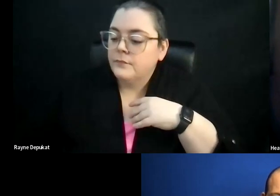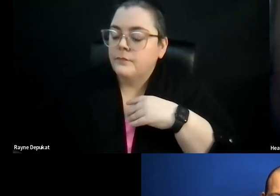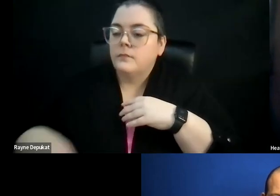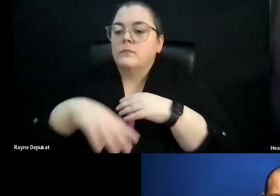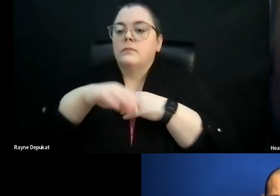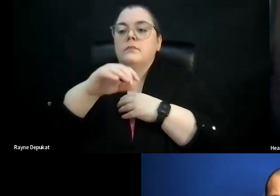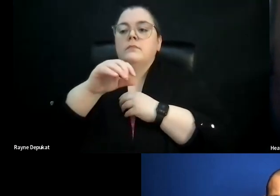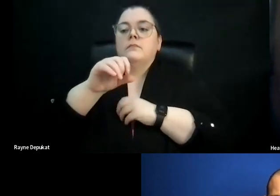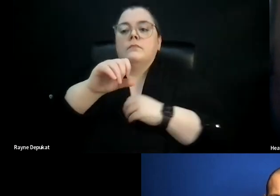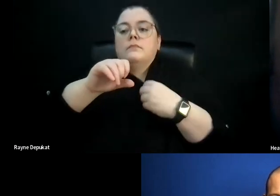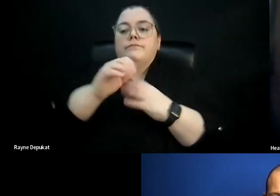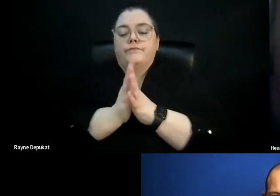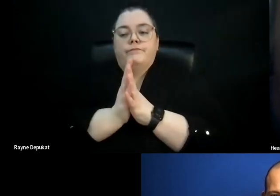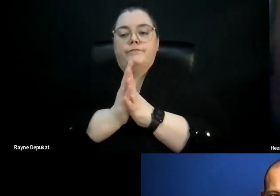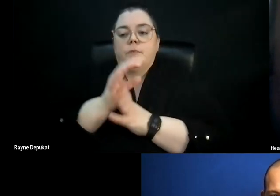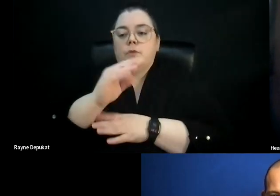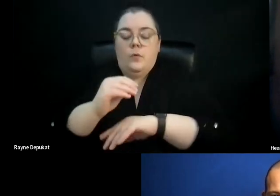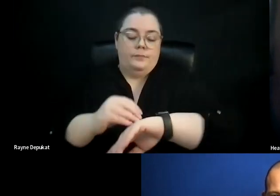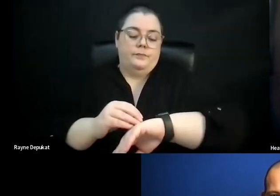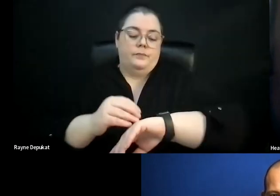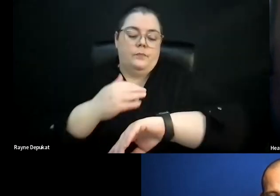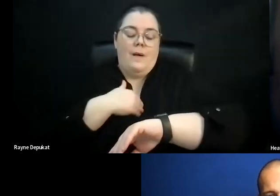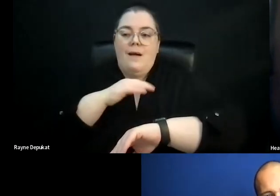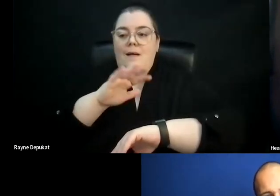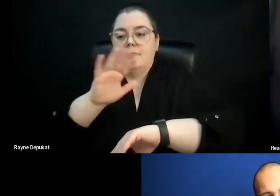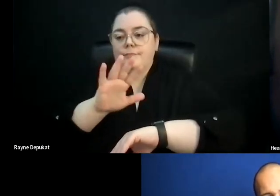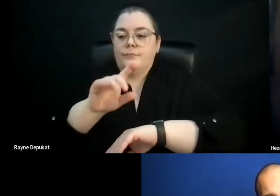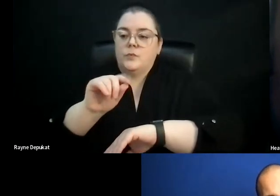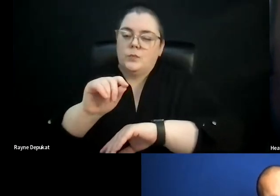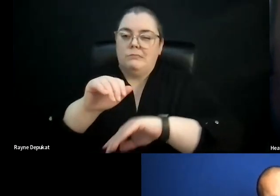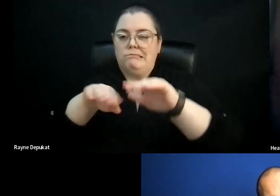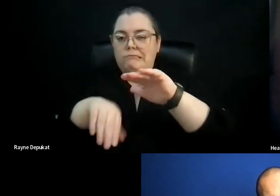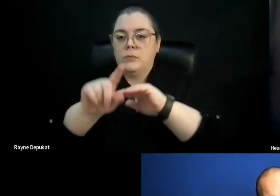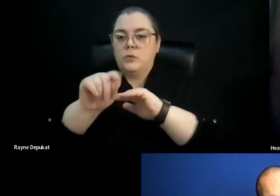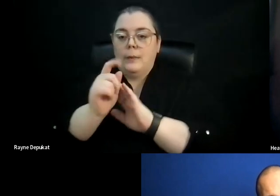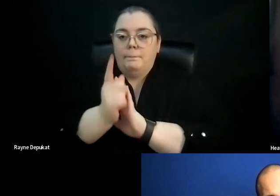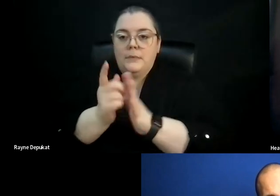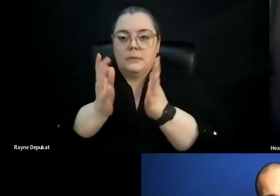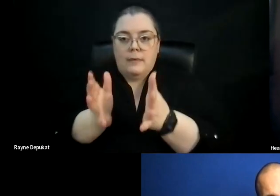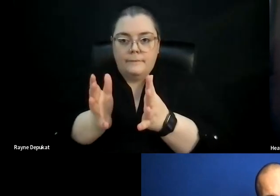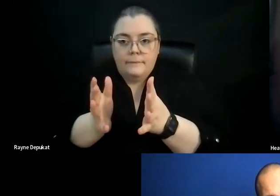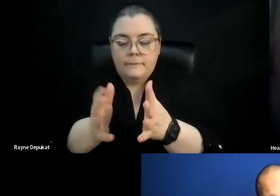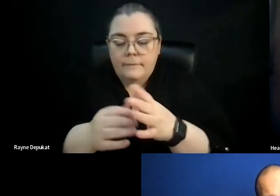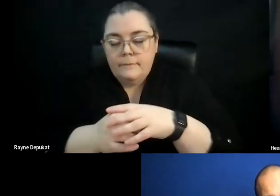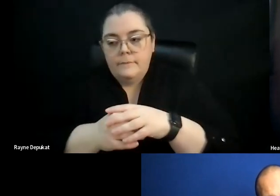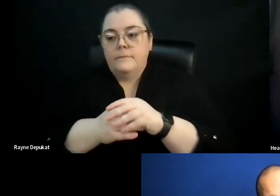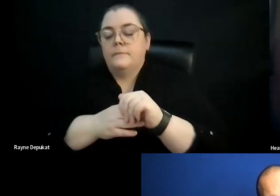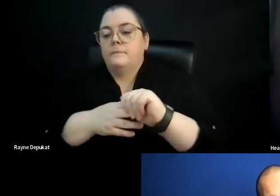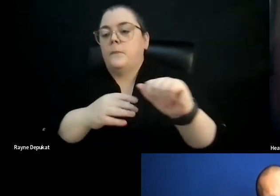Wow, a lot of time today that we've been diving in. So we have about a little bit under 20 minutes left.